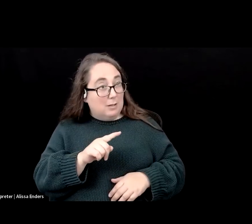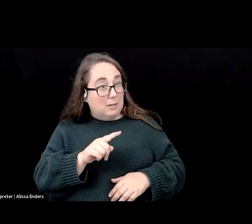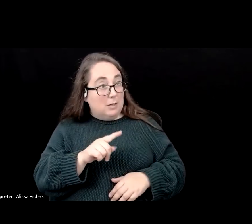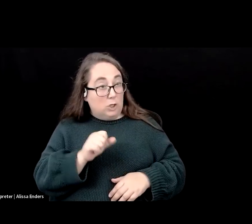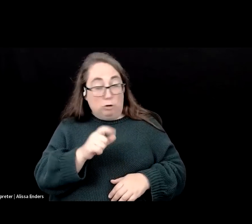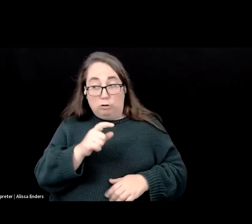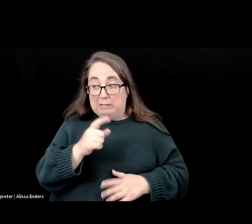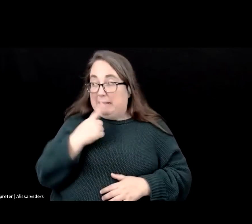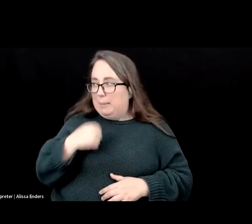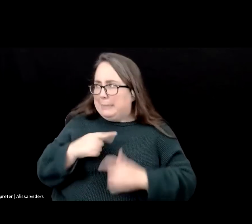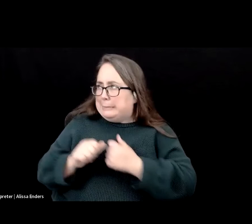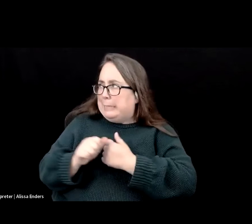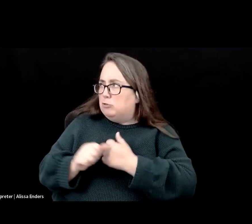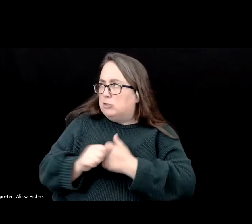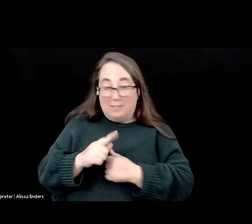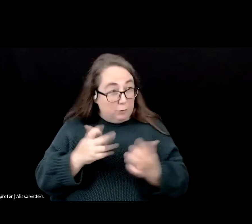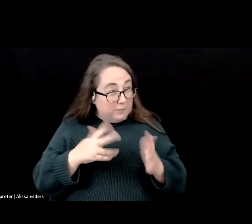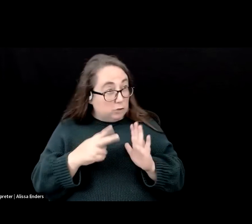me is such danger? We have.